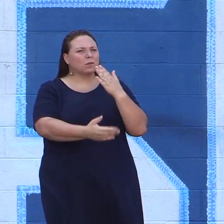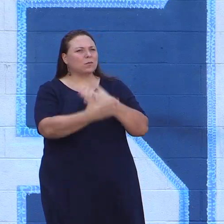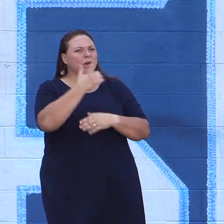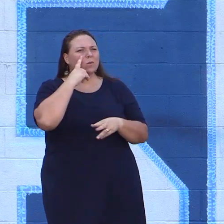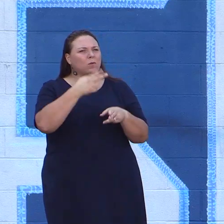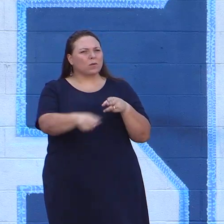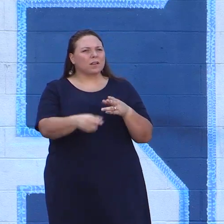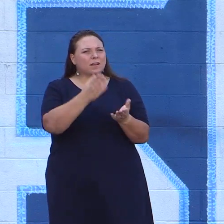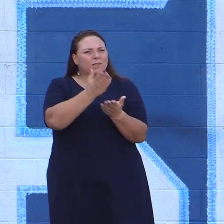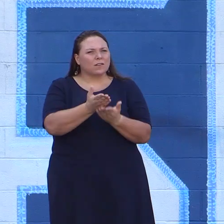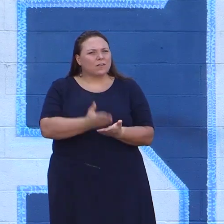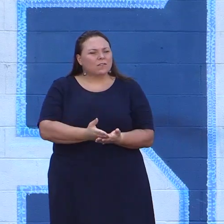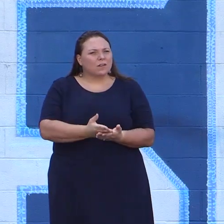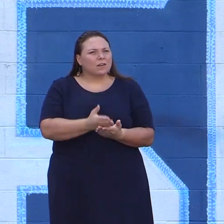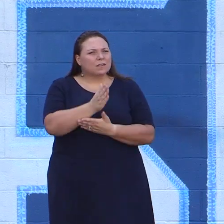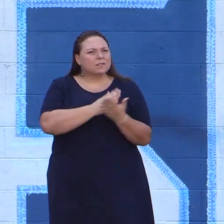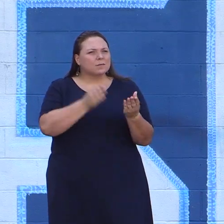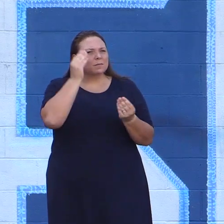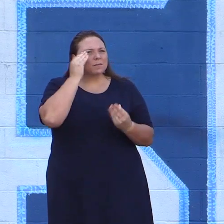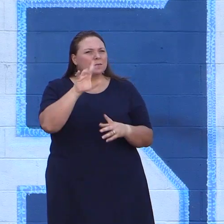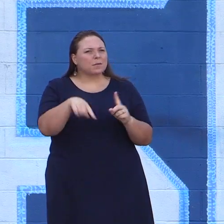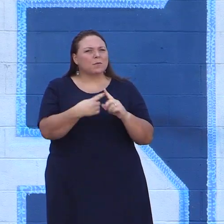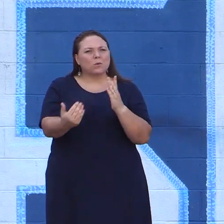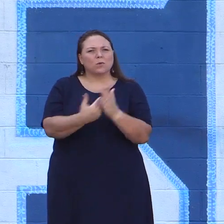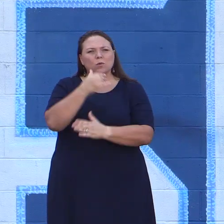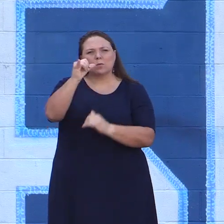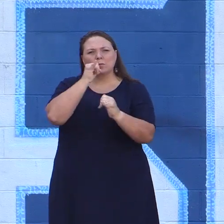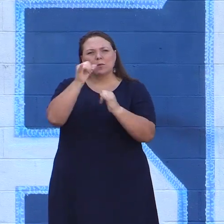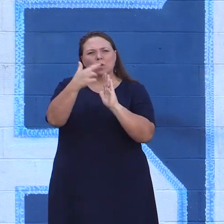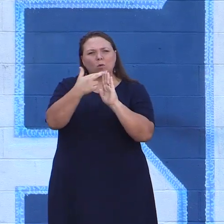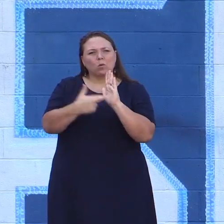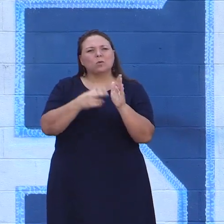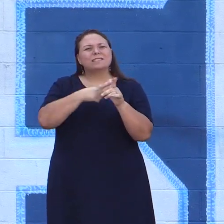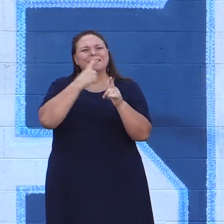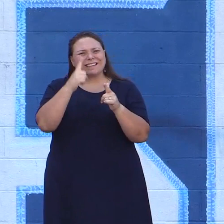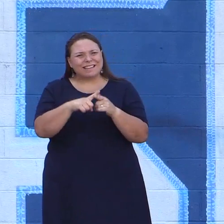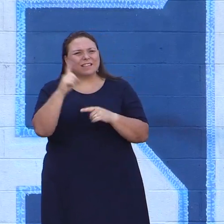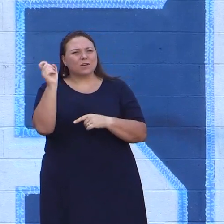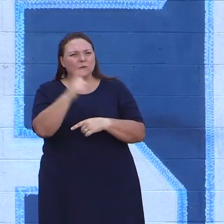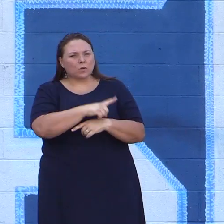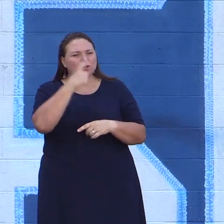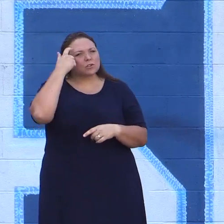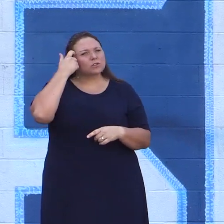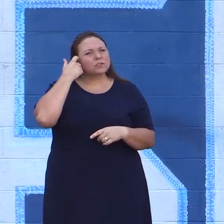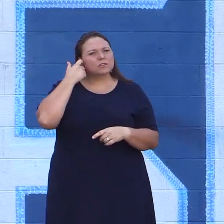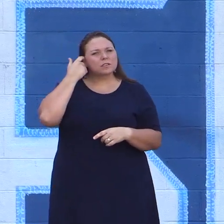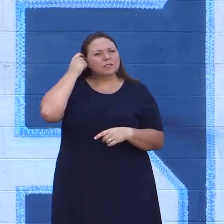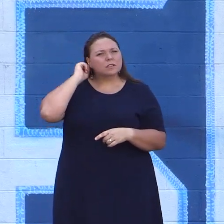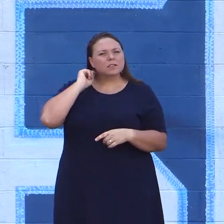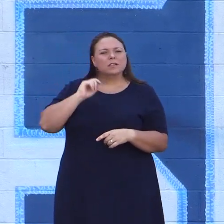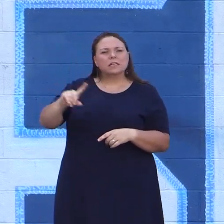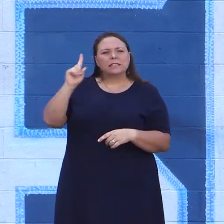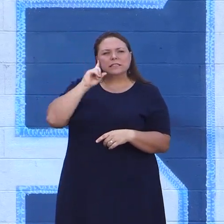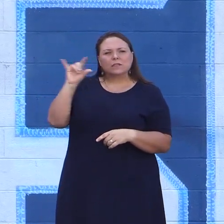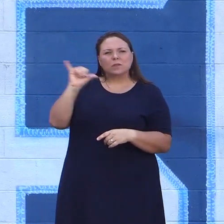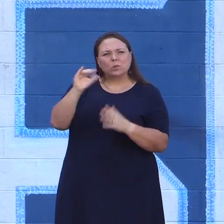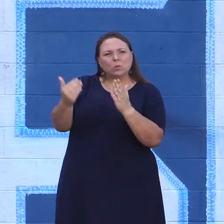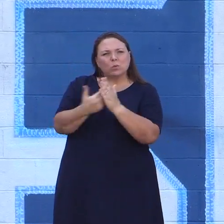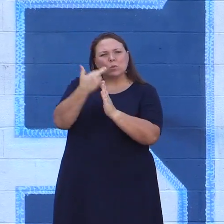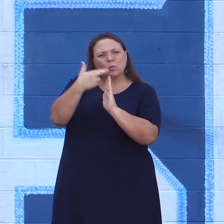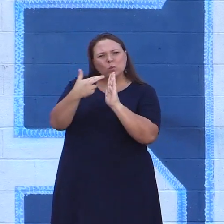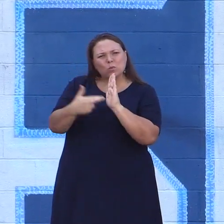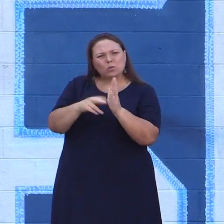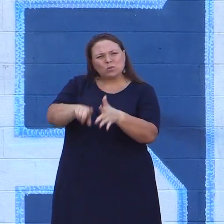quickly verify some information about the new bar rules and then ask a question about nursing homes. Okay. It sounded like the new rules